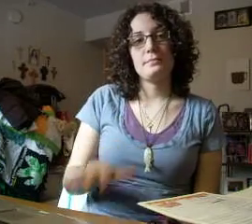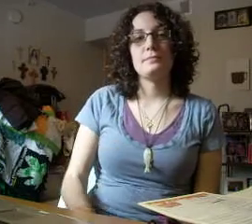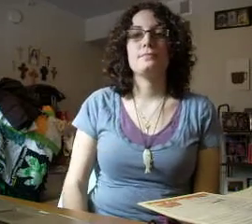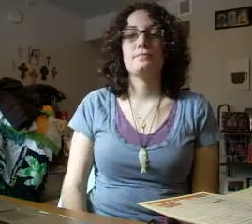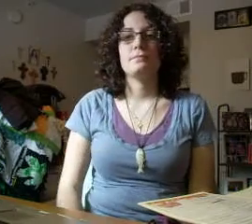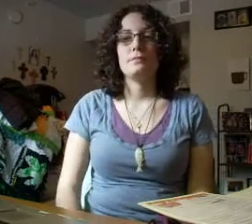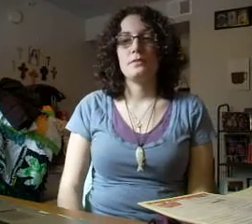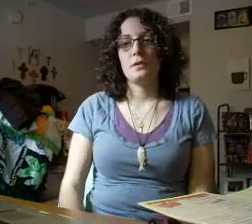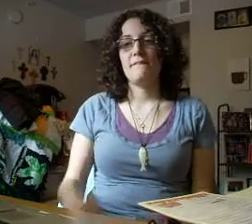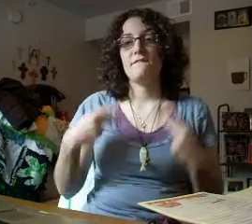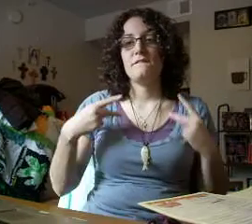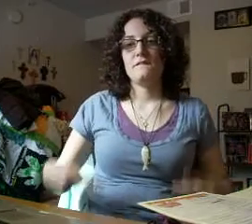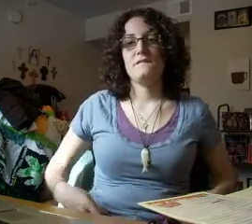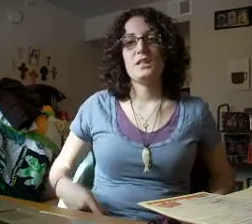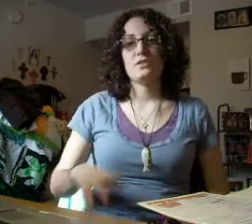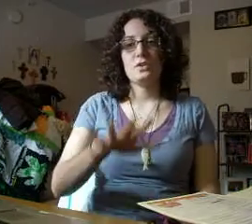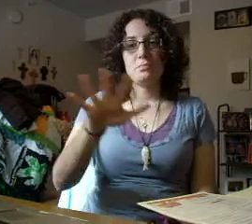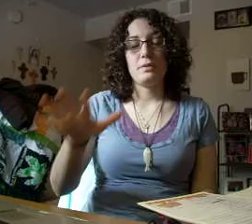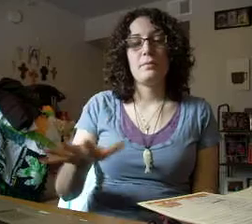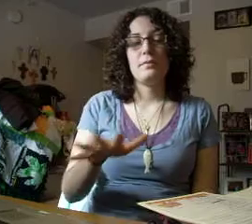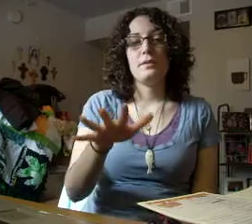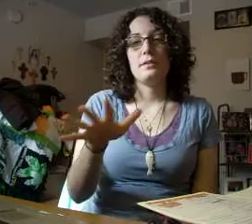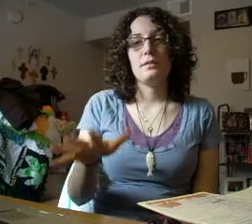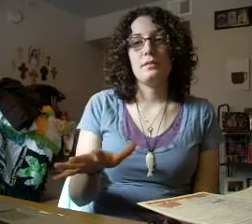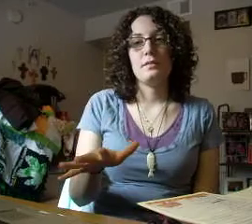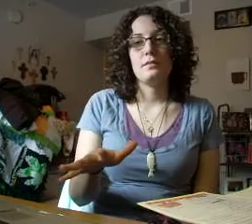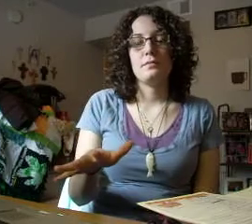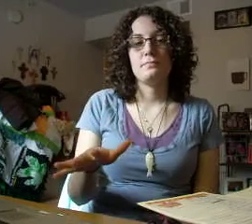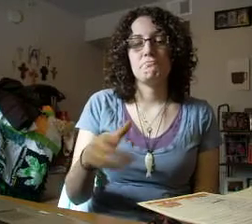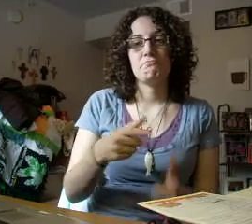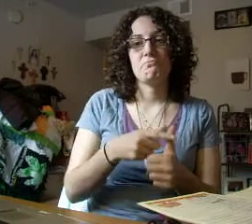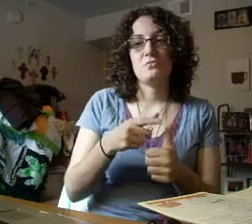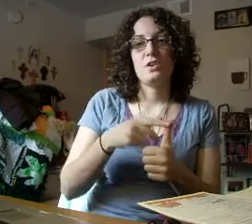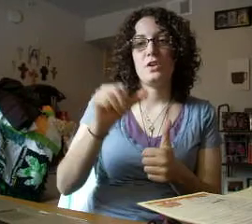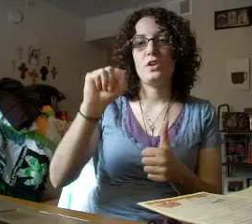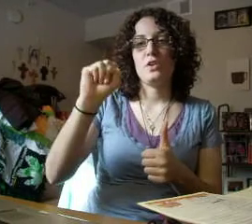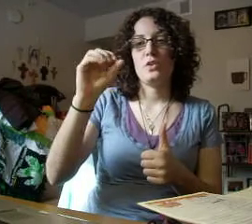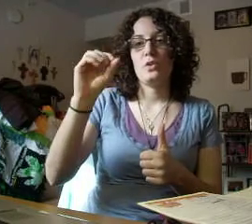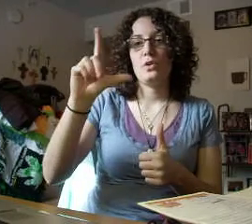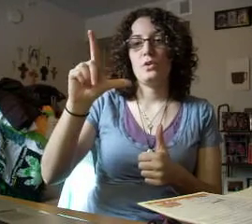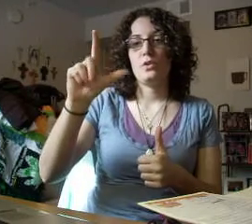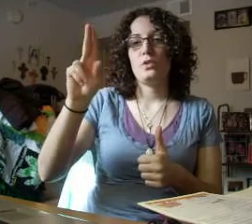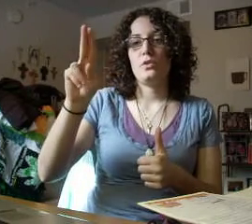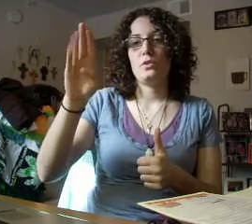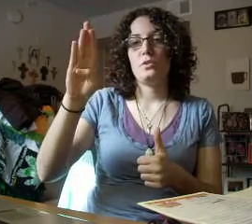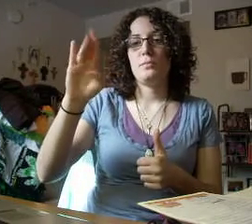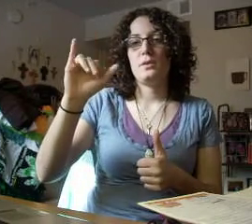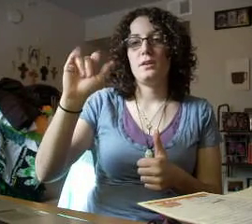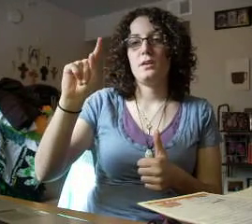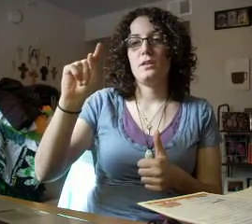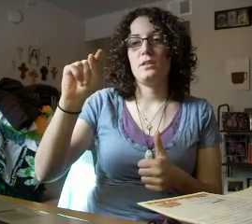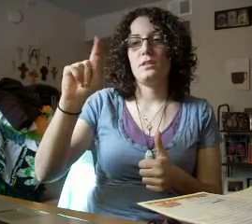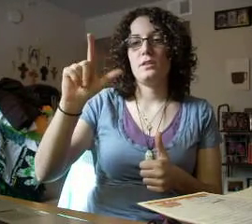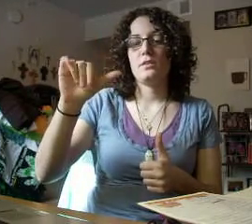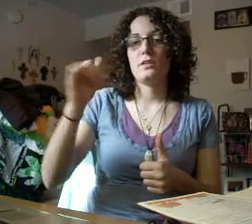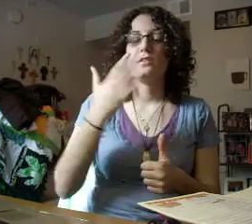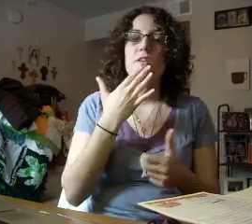Physical properties are going to be such things as solubility, color, density, odor, melting point, boiling point, taste,